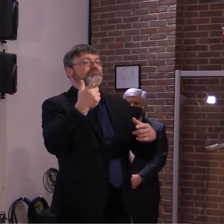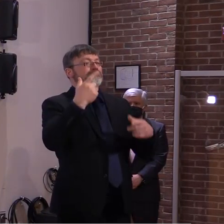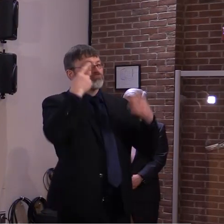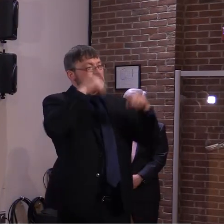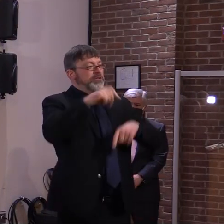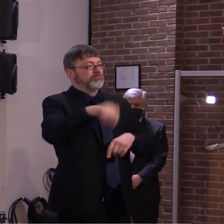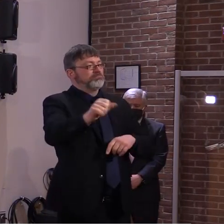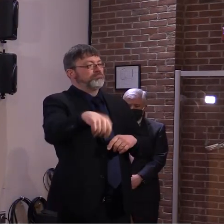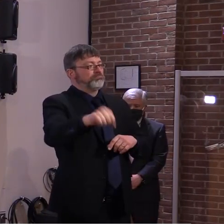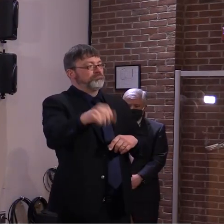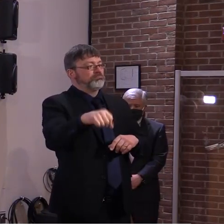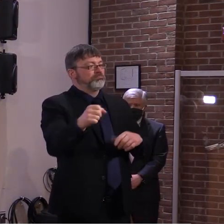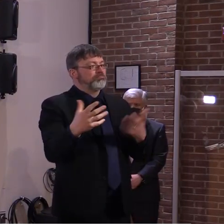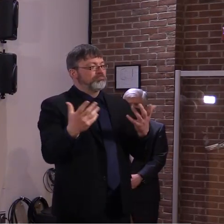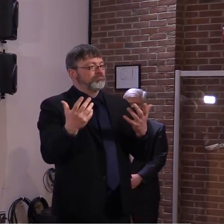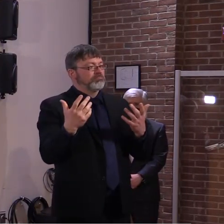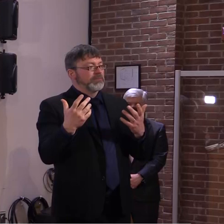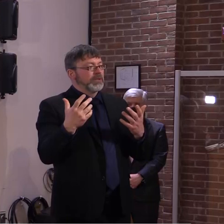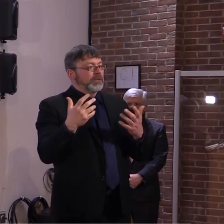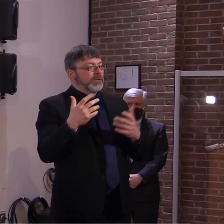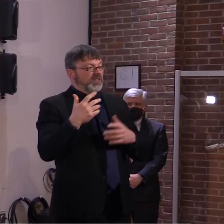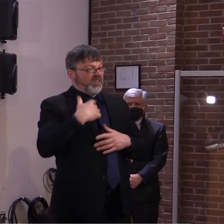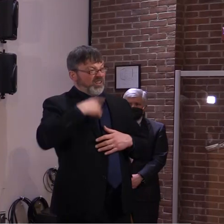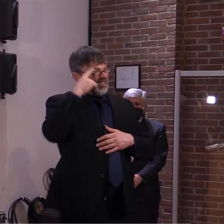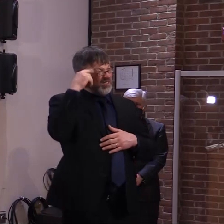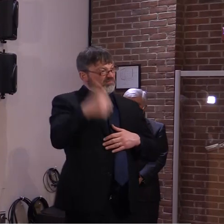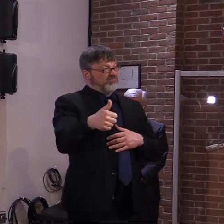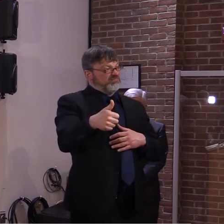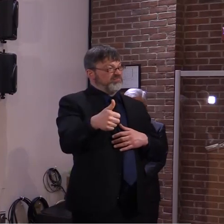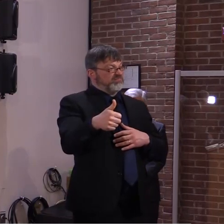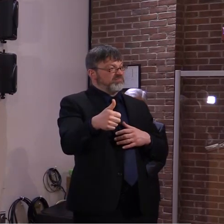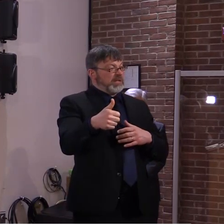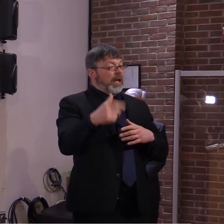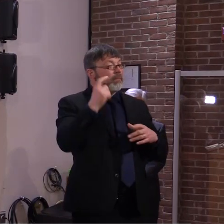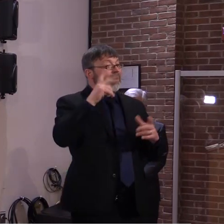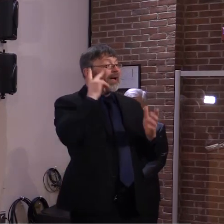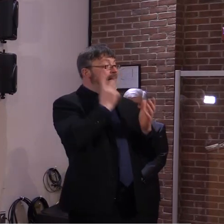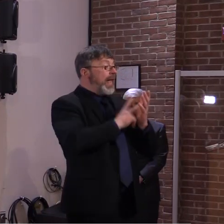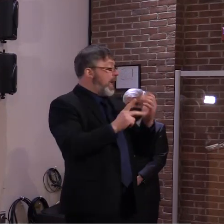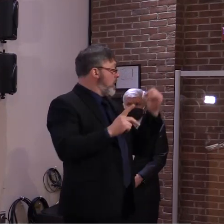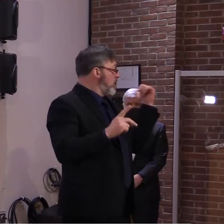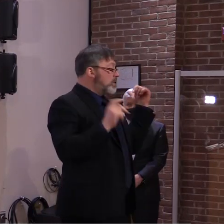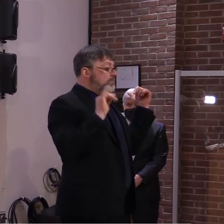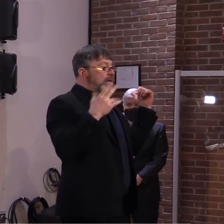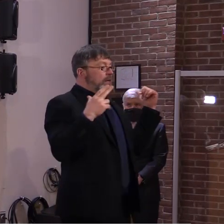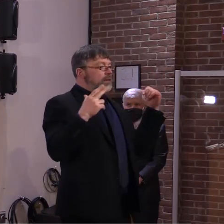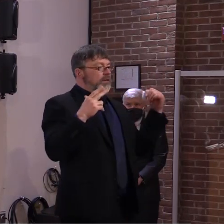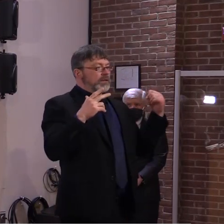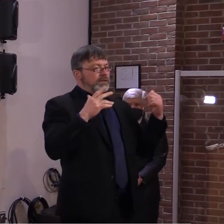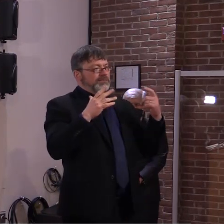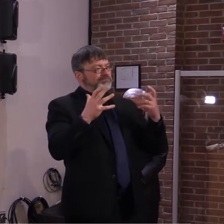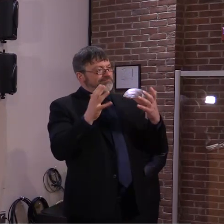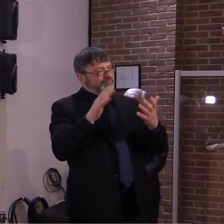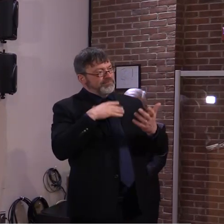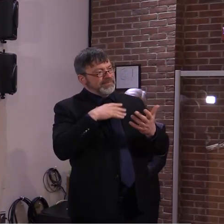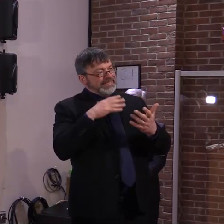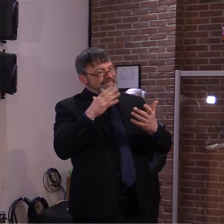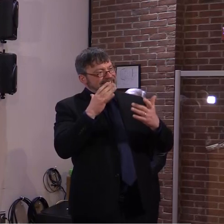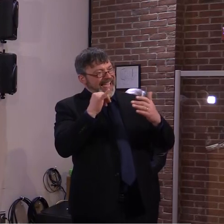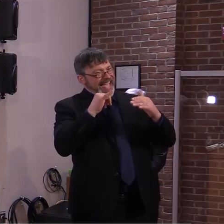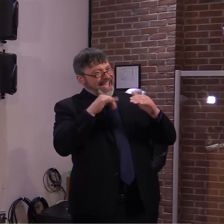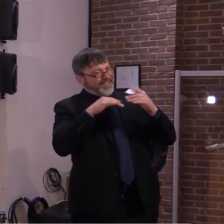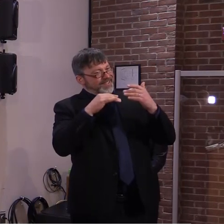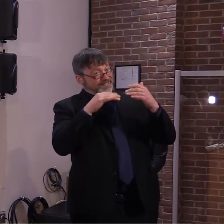as Secretary Smith said earlier, their still overall rate is below 50% for the patient-facing people,